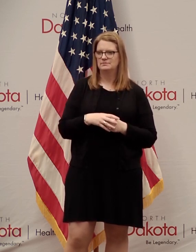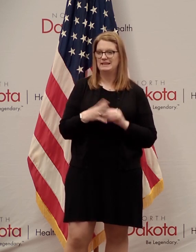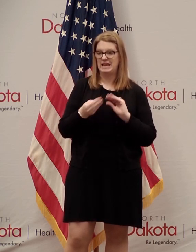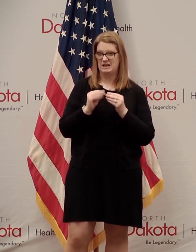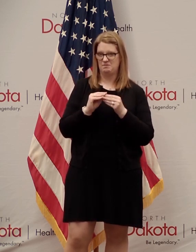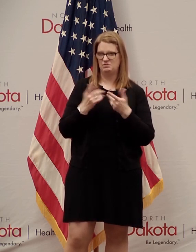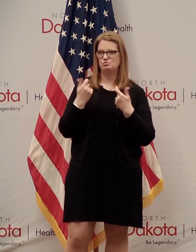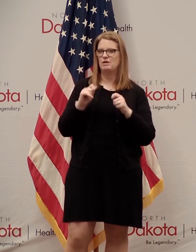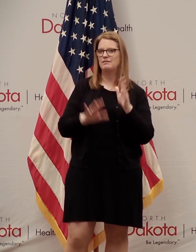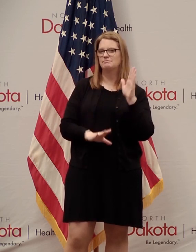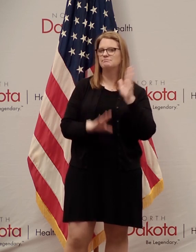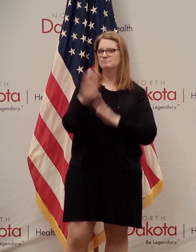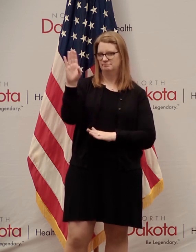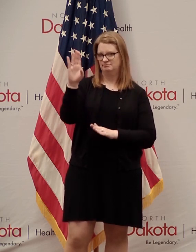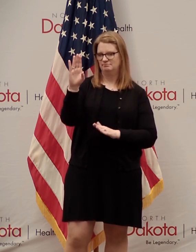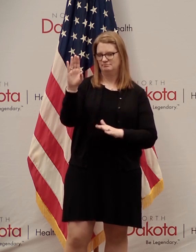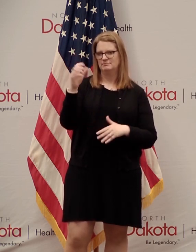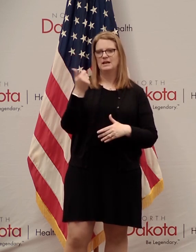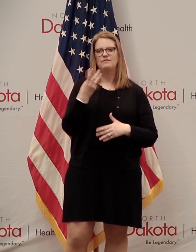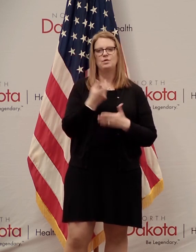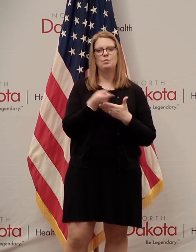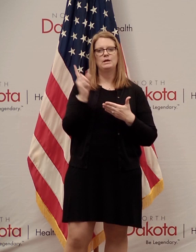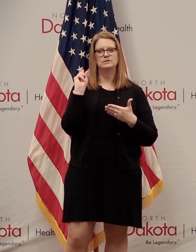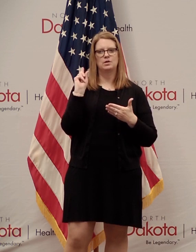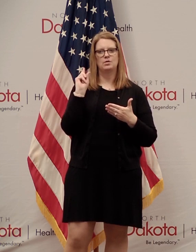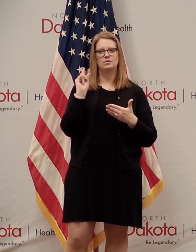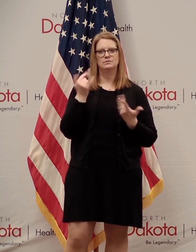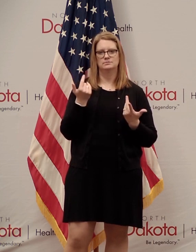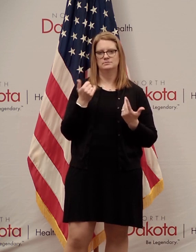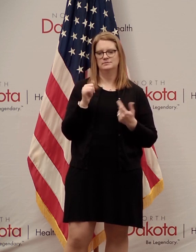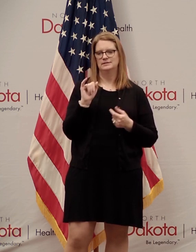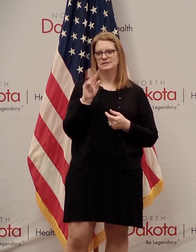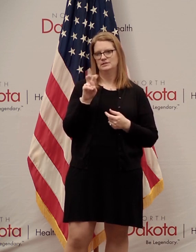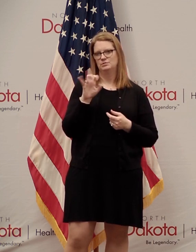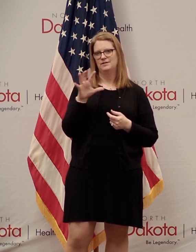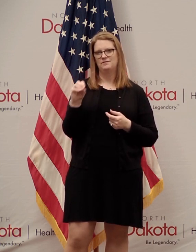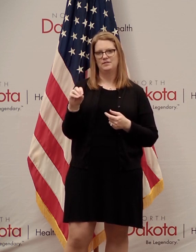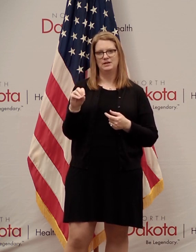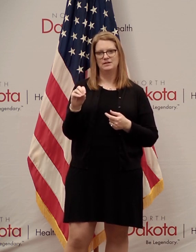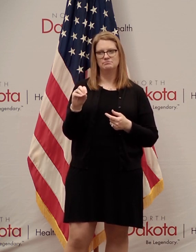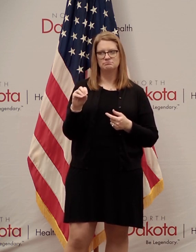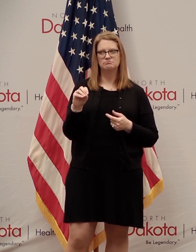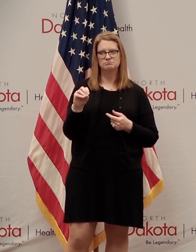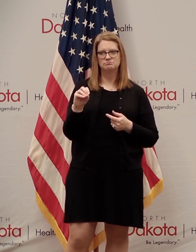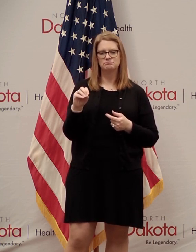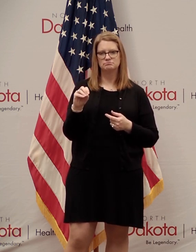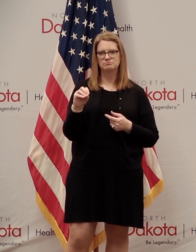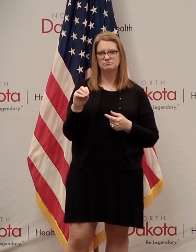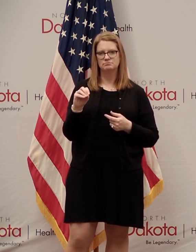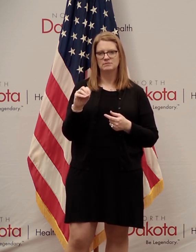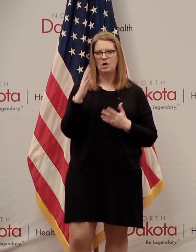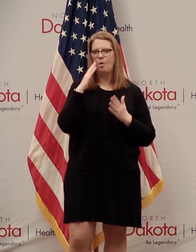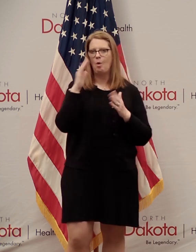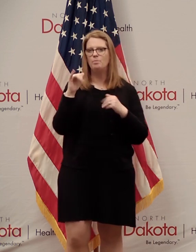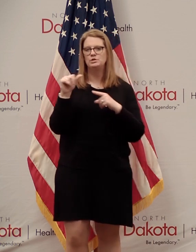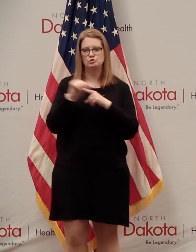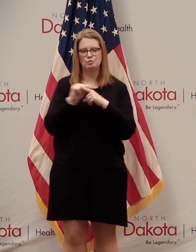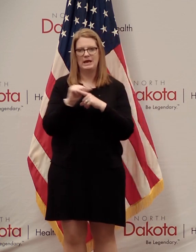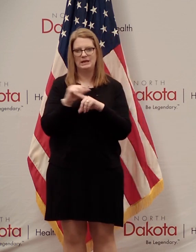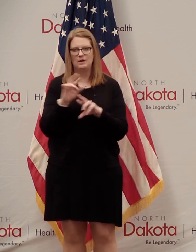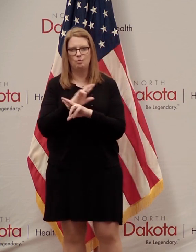and I know that we'd reported a couple weeks ago that we had as many as 250 that we had hoped to have trained and ready to go.